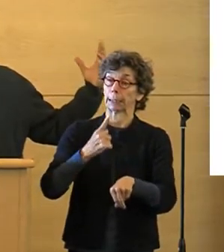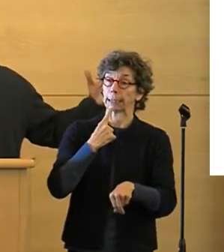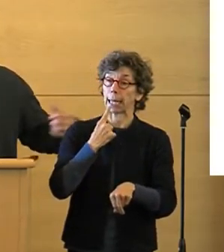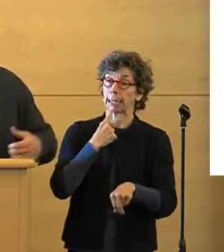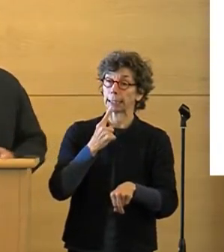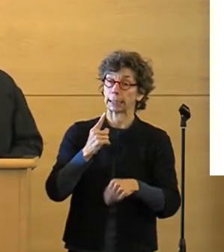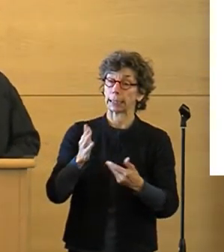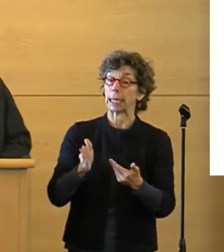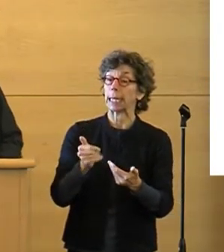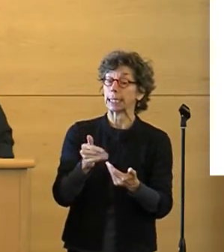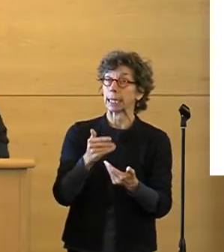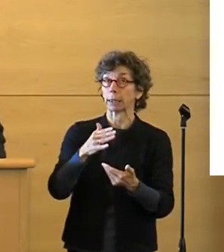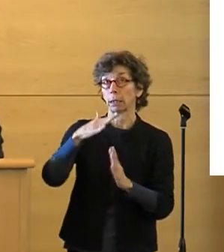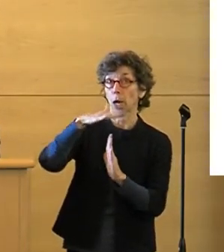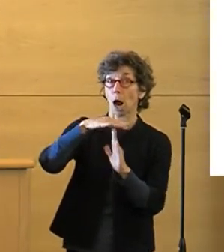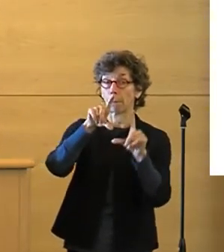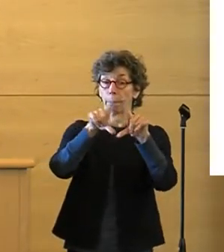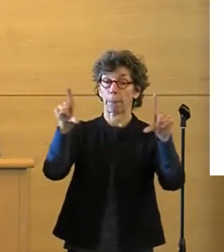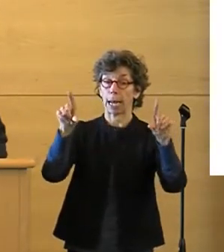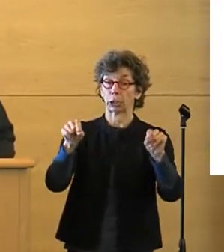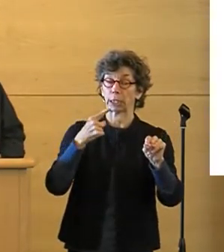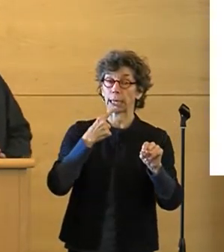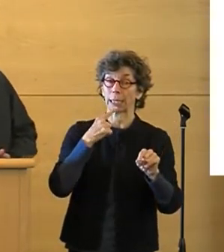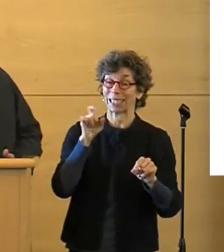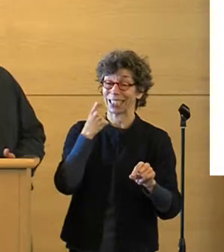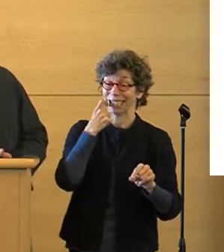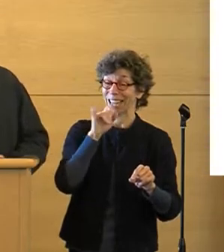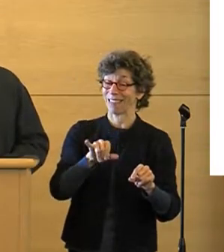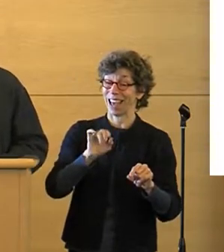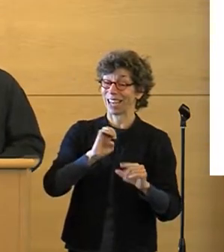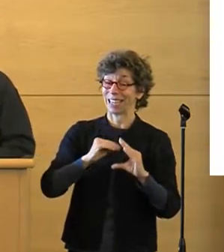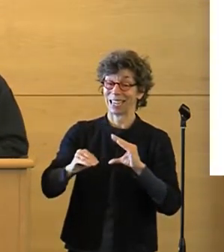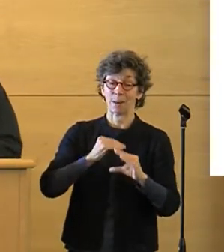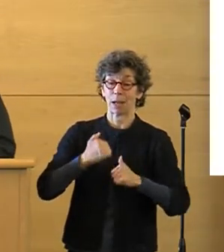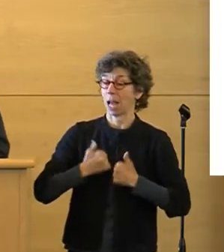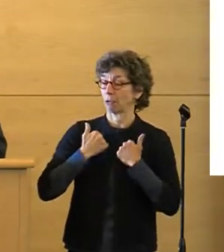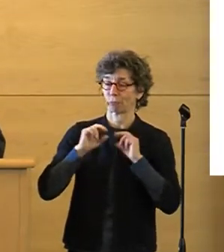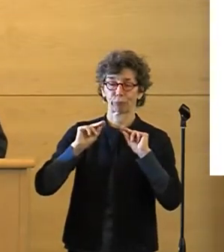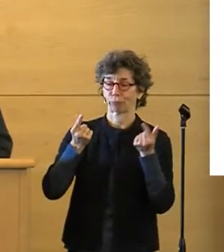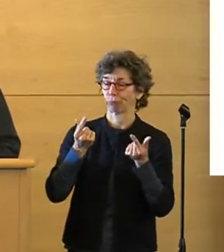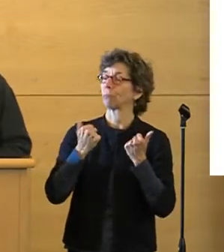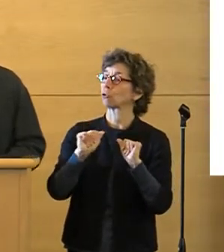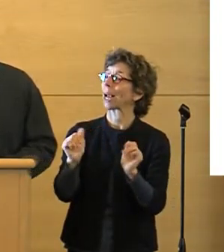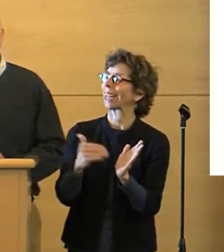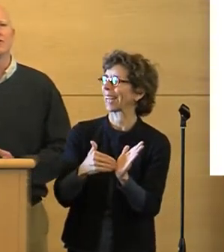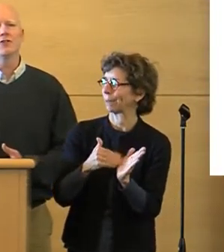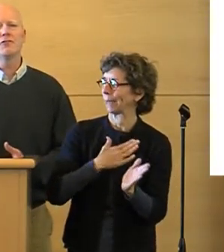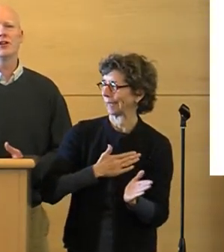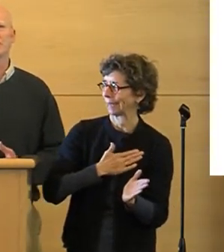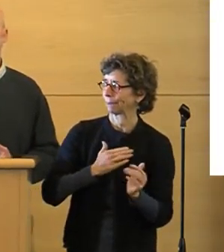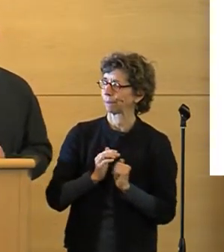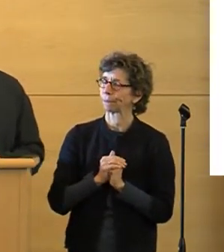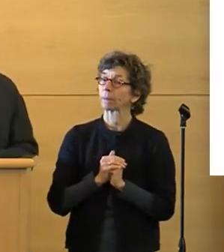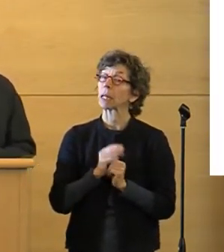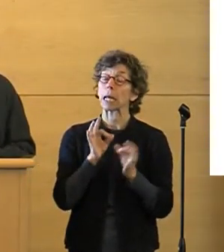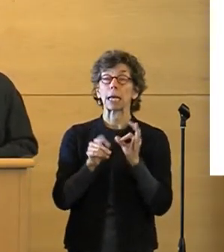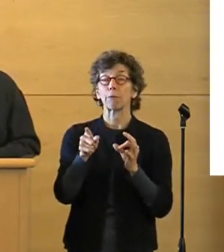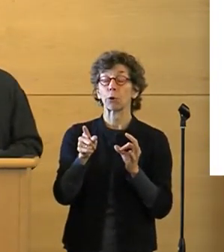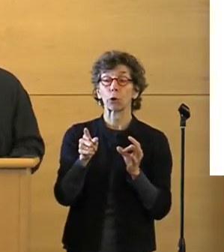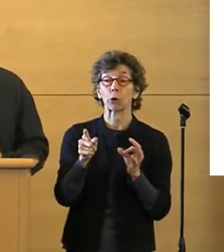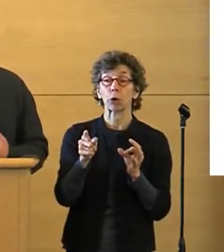page and you do something wrong, you enter an invalid email, And then a message pops up on the